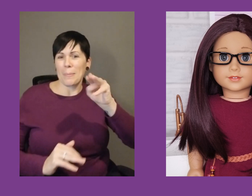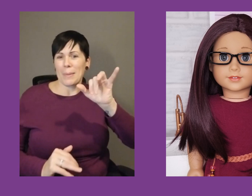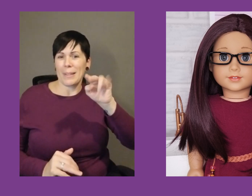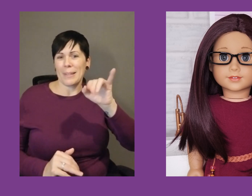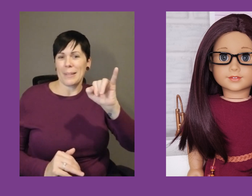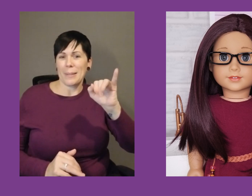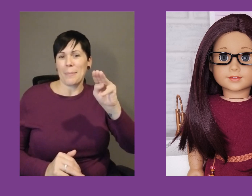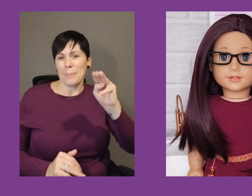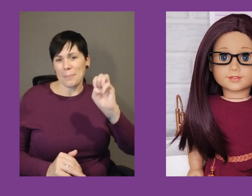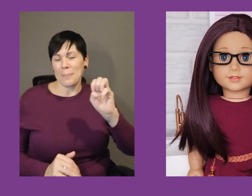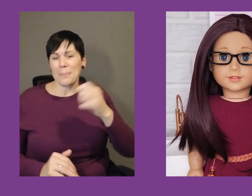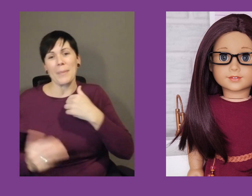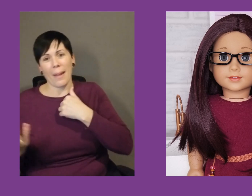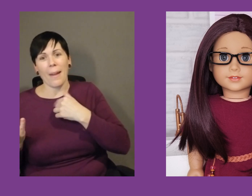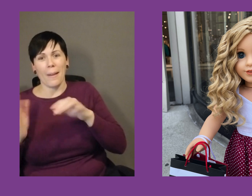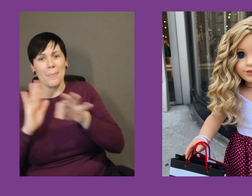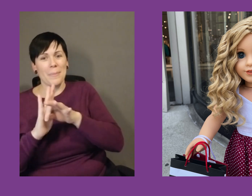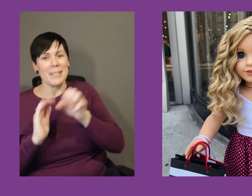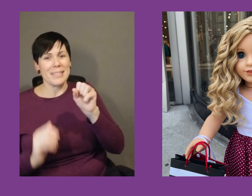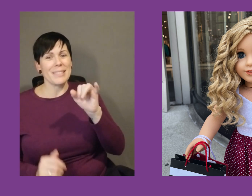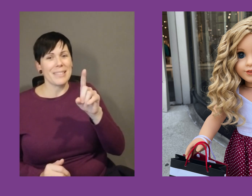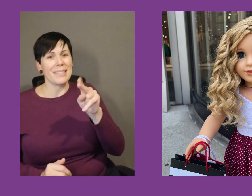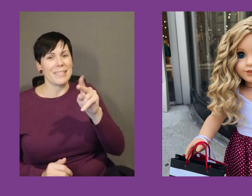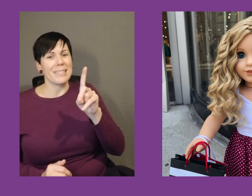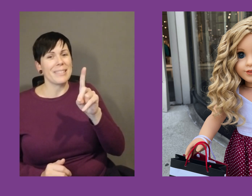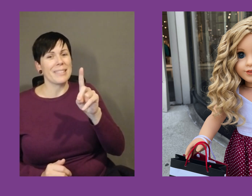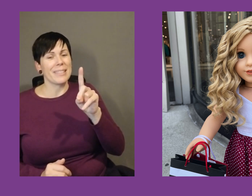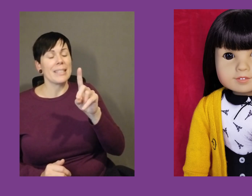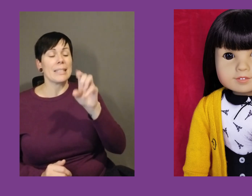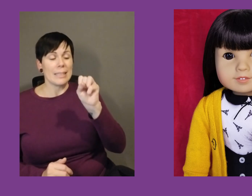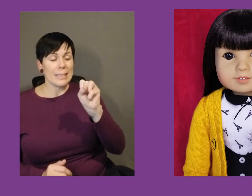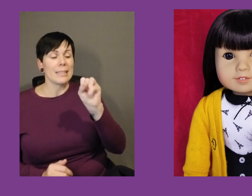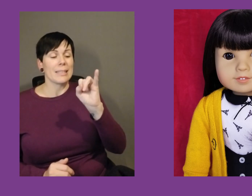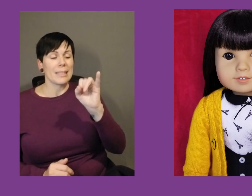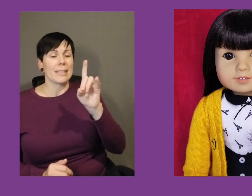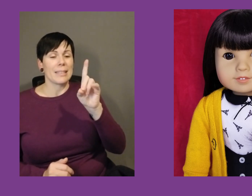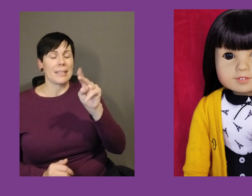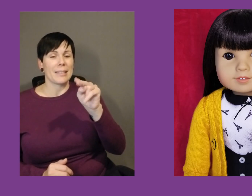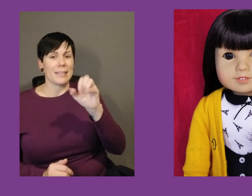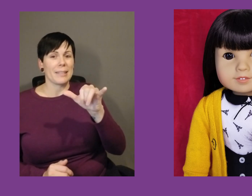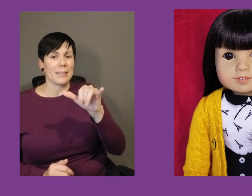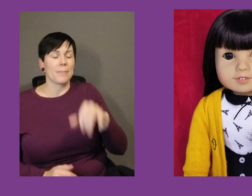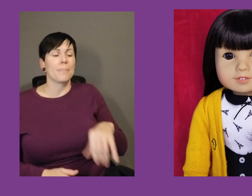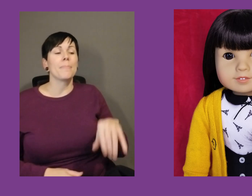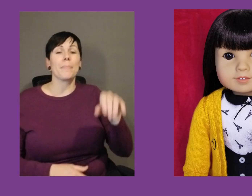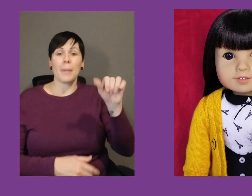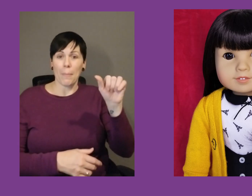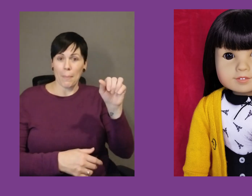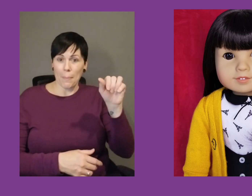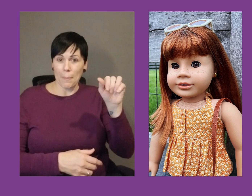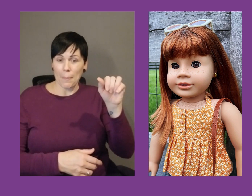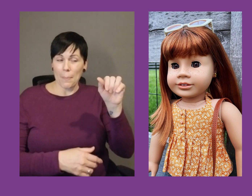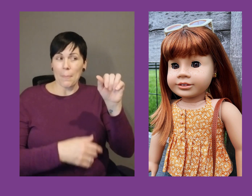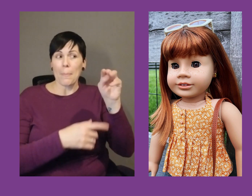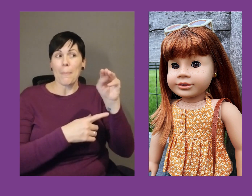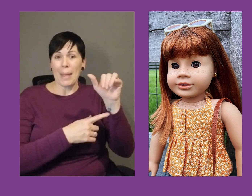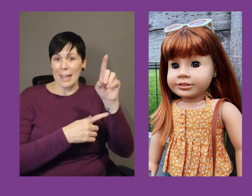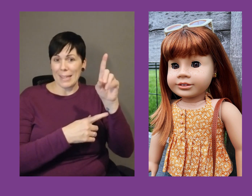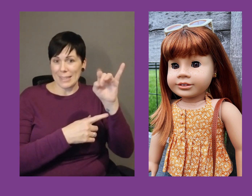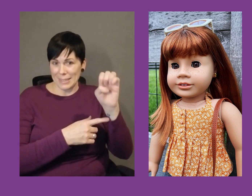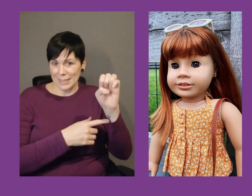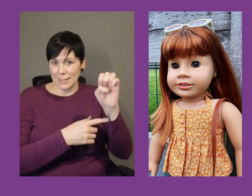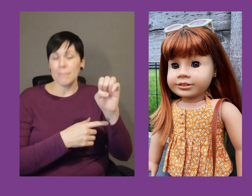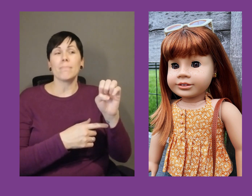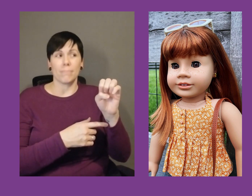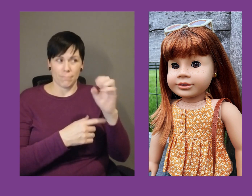Sydney. Willow, we both picked. Maddie, we both picked. She picked Autumn, and I told her,